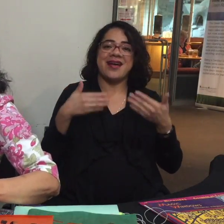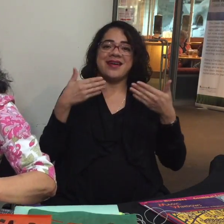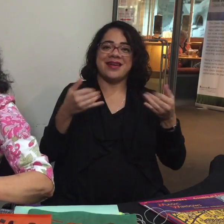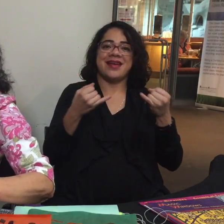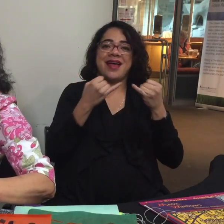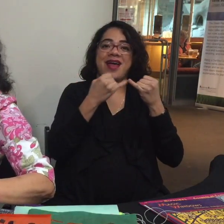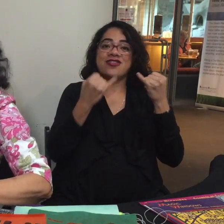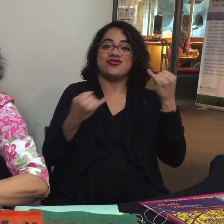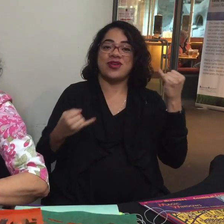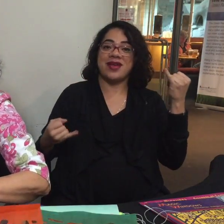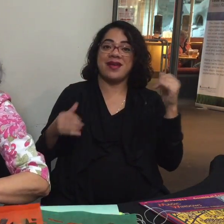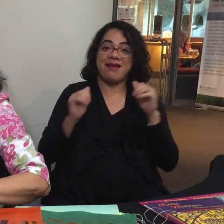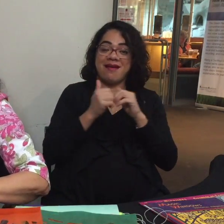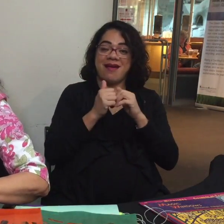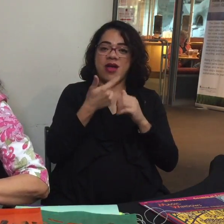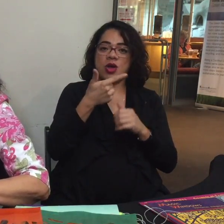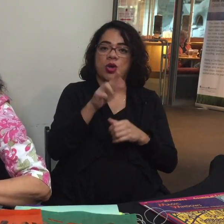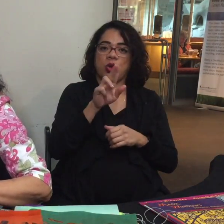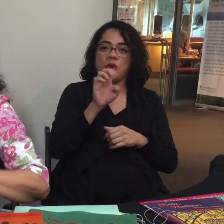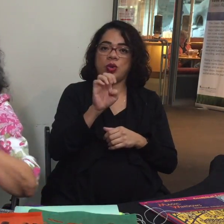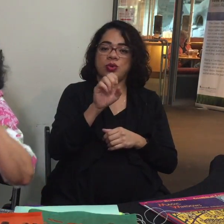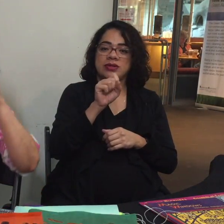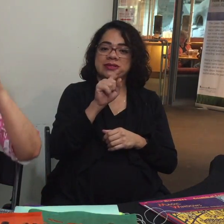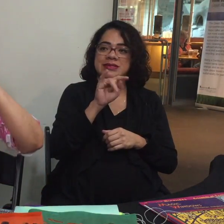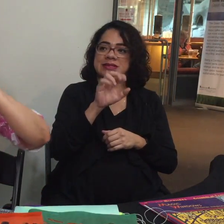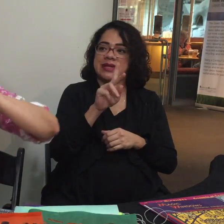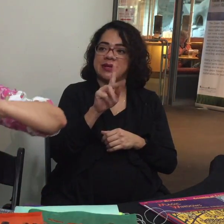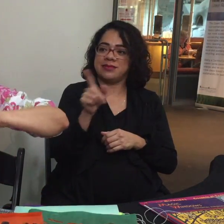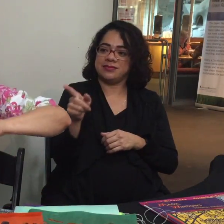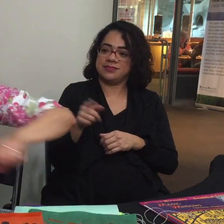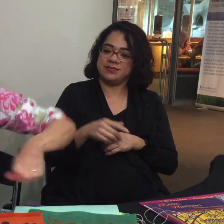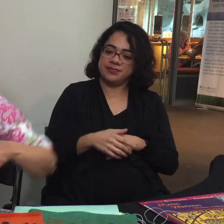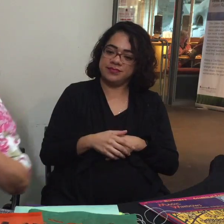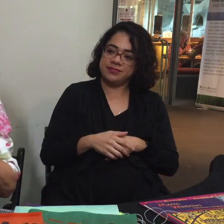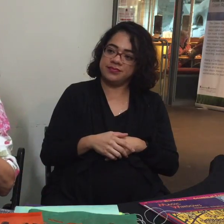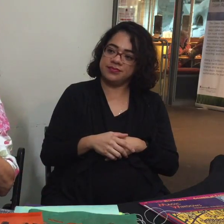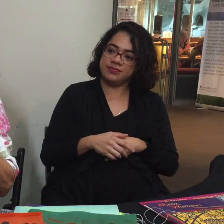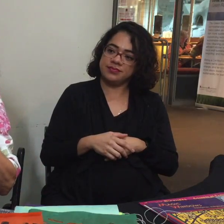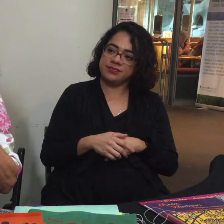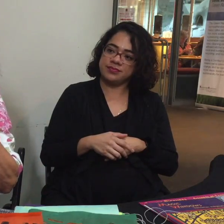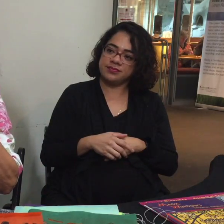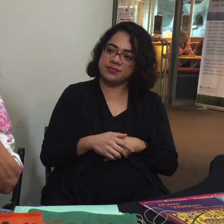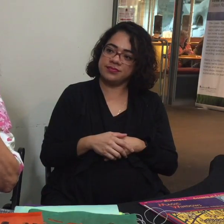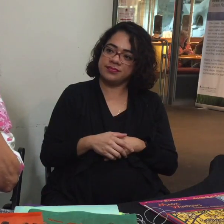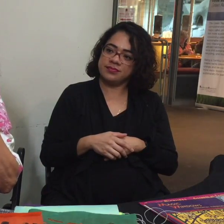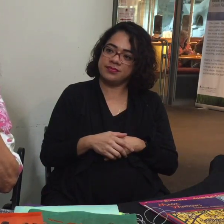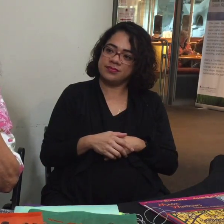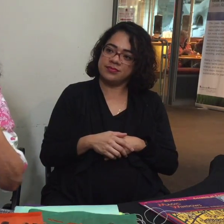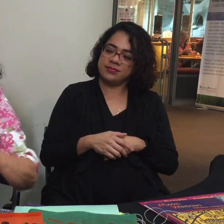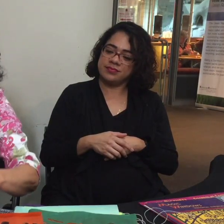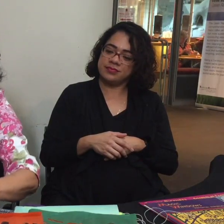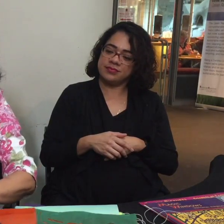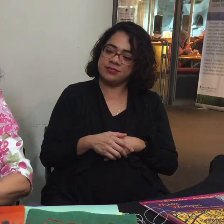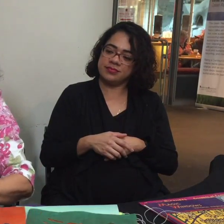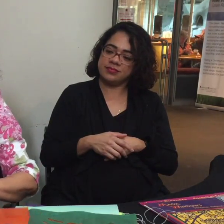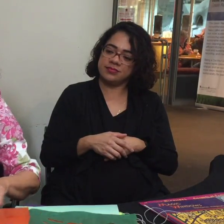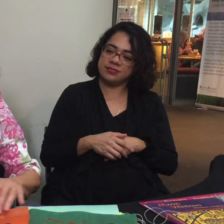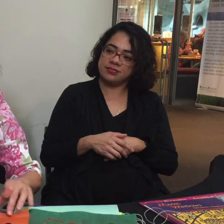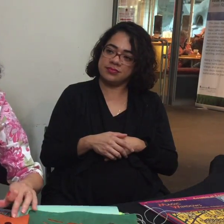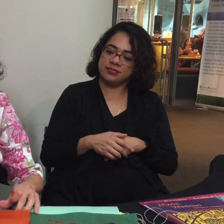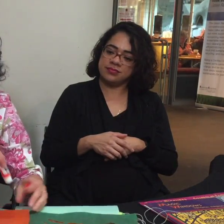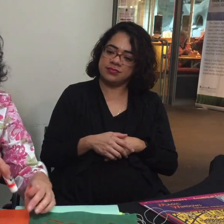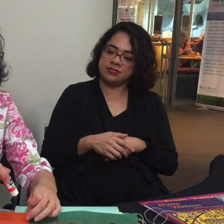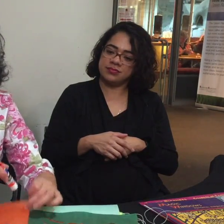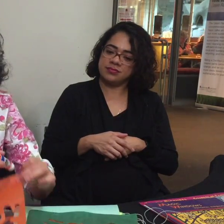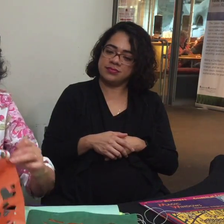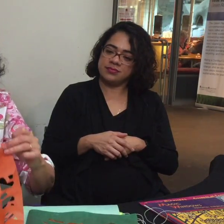use a glue stick, waxy glue stick. Make sure that you put the